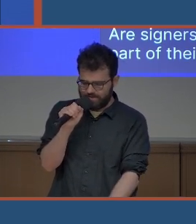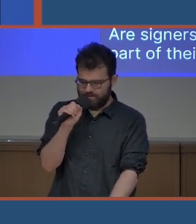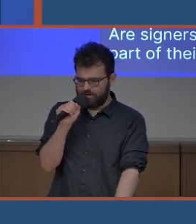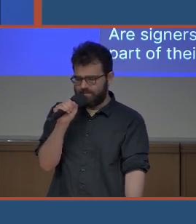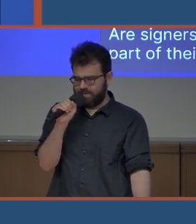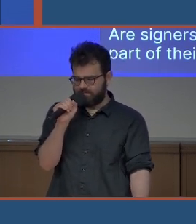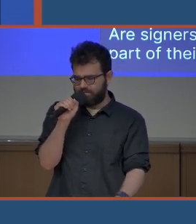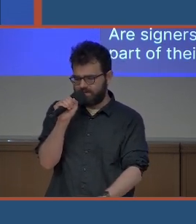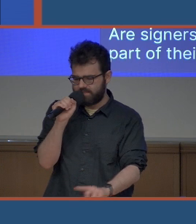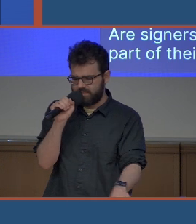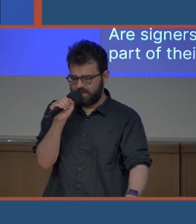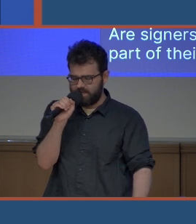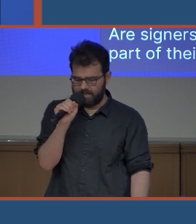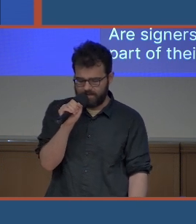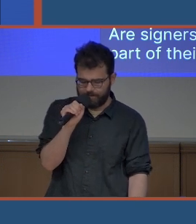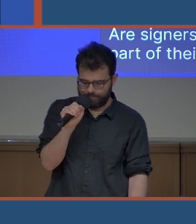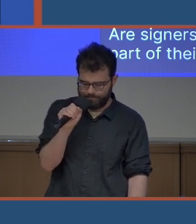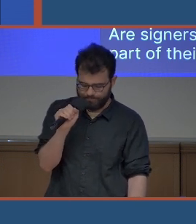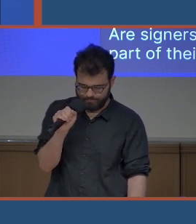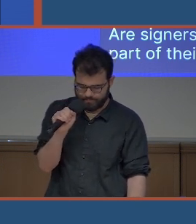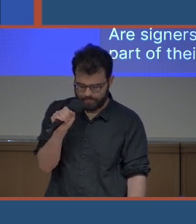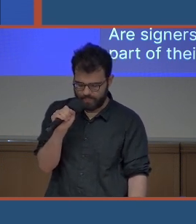traveled to Europe and brought a